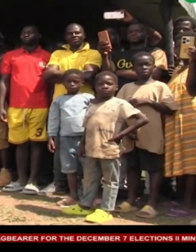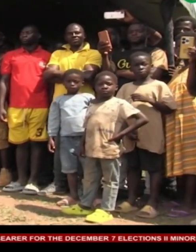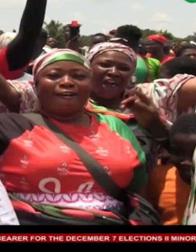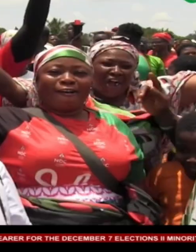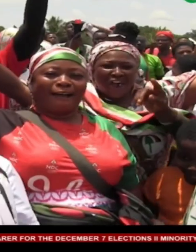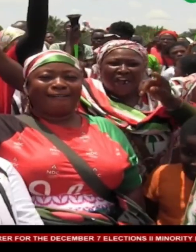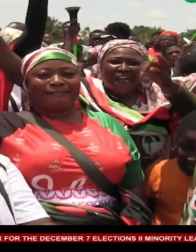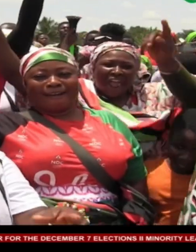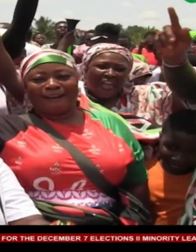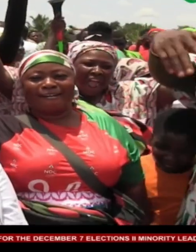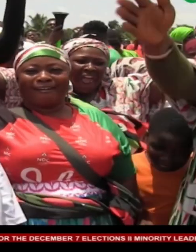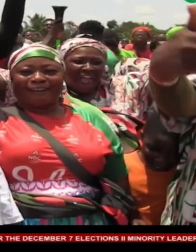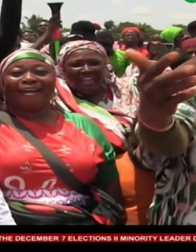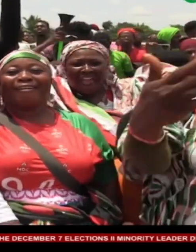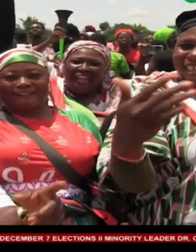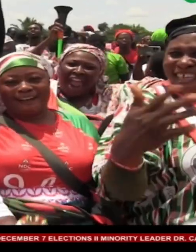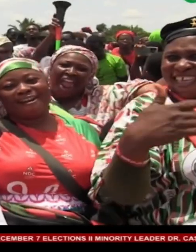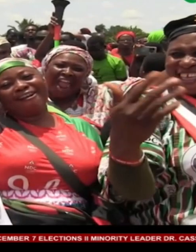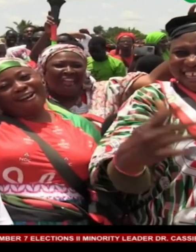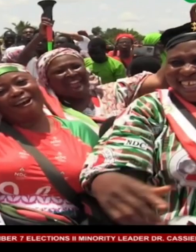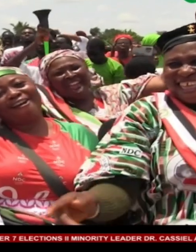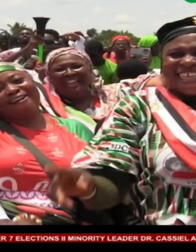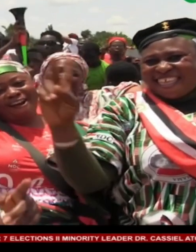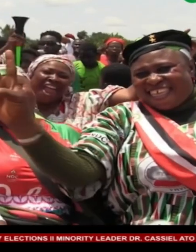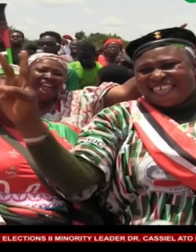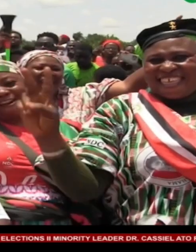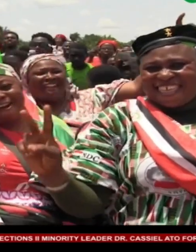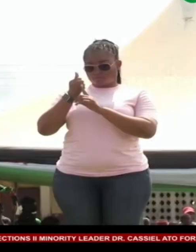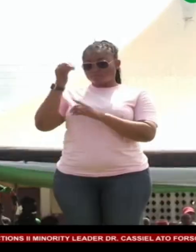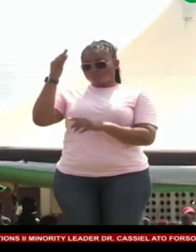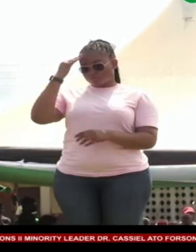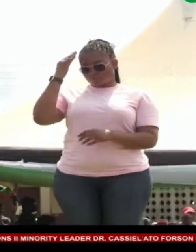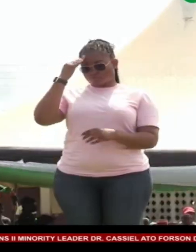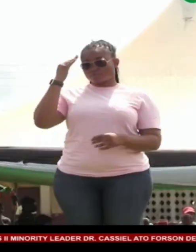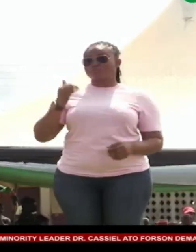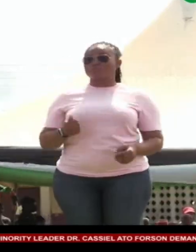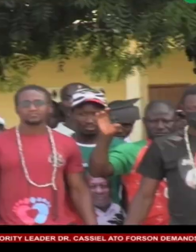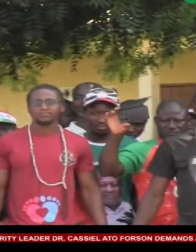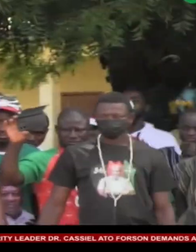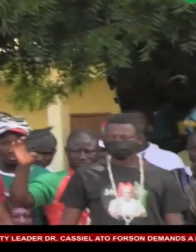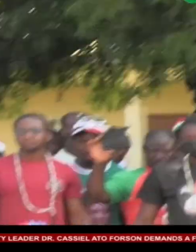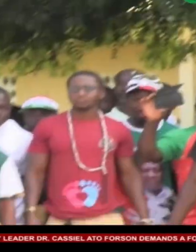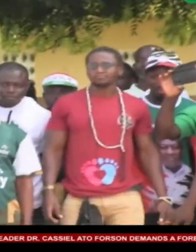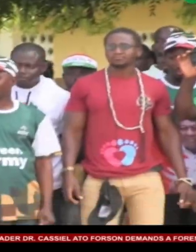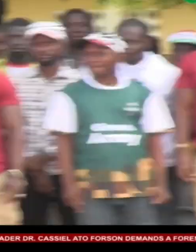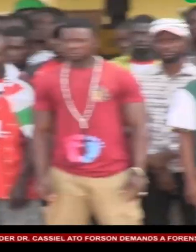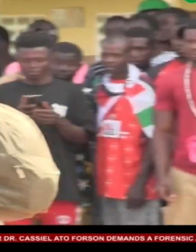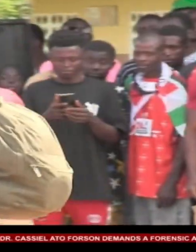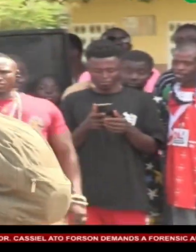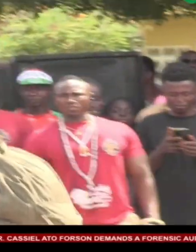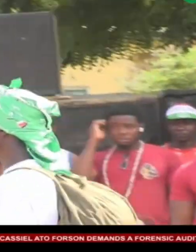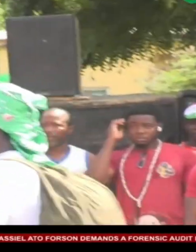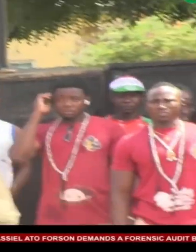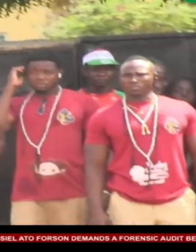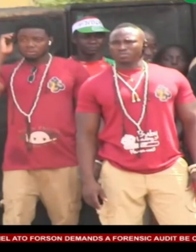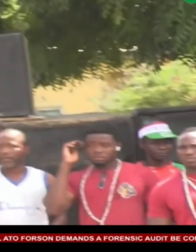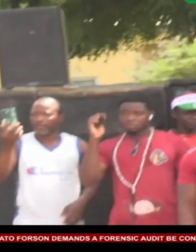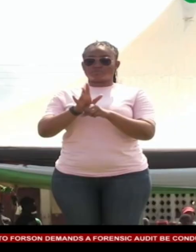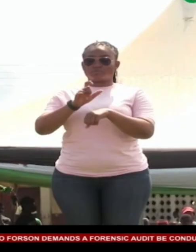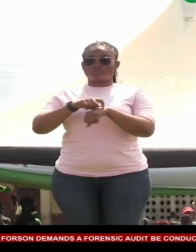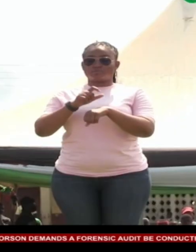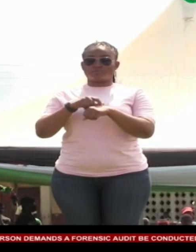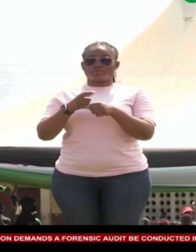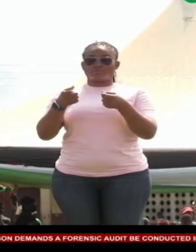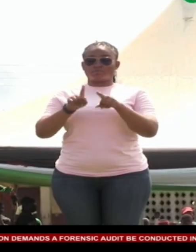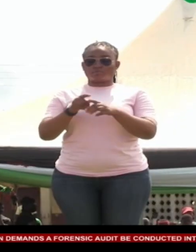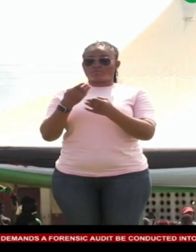the distribution of these resources to the affected farmers. Yeah, who be that? COVID time. Yeah,